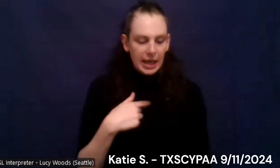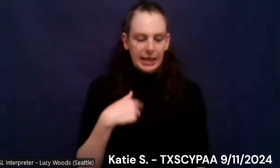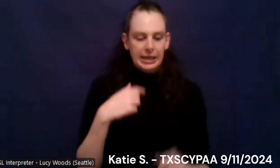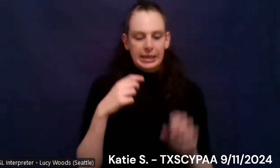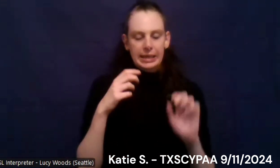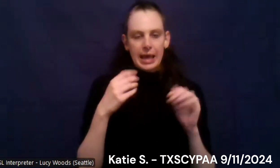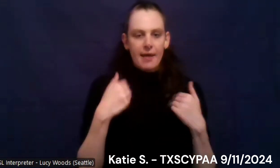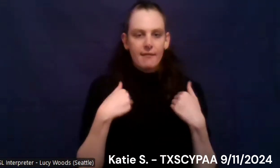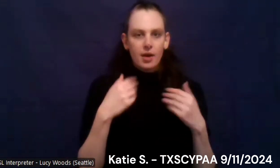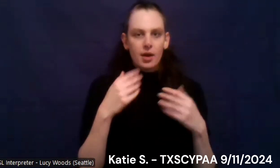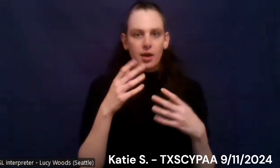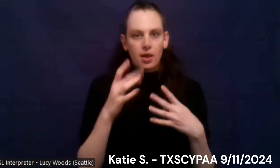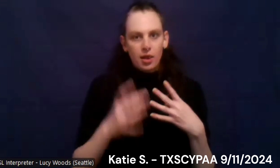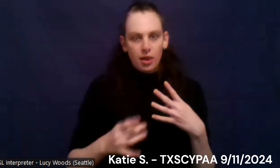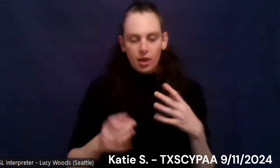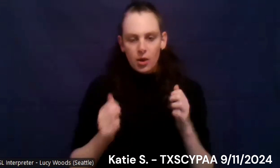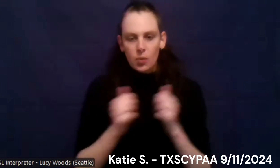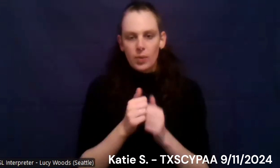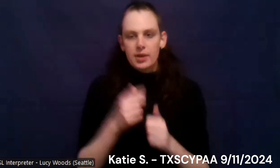power was Bubba.